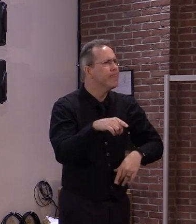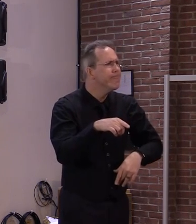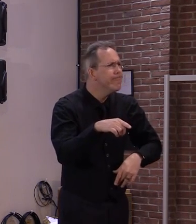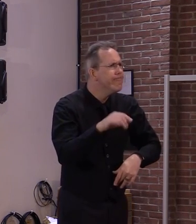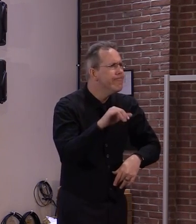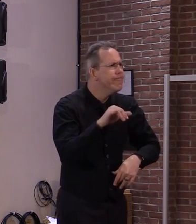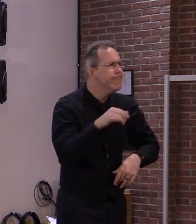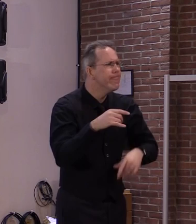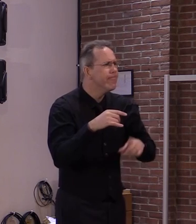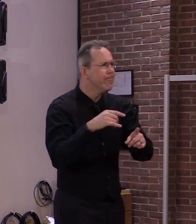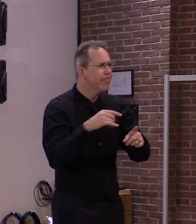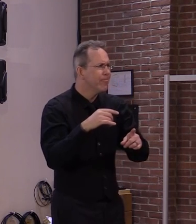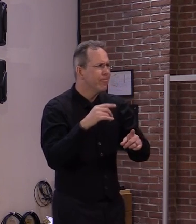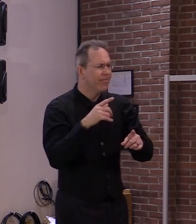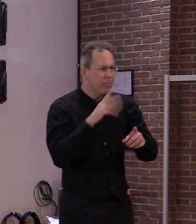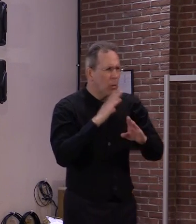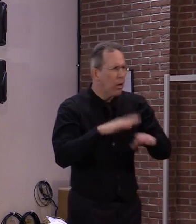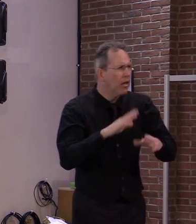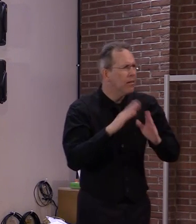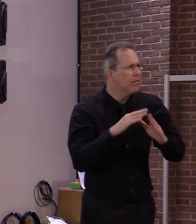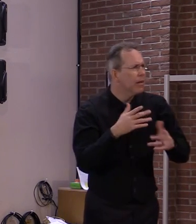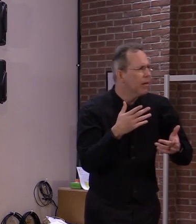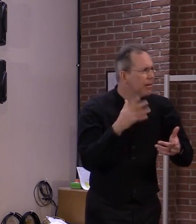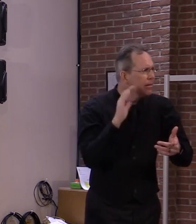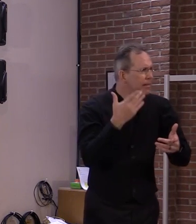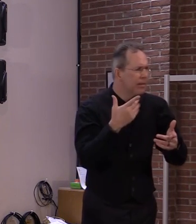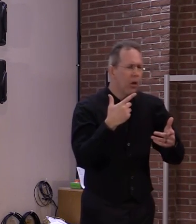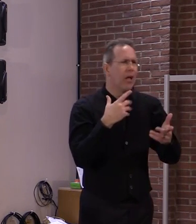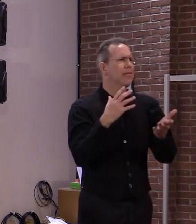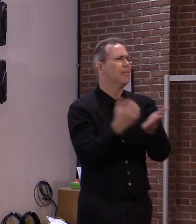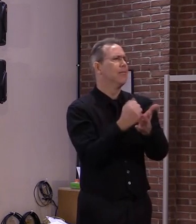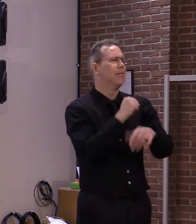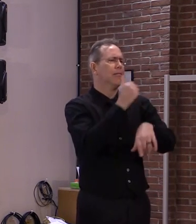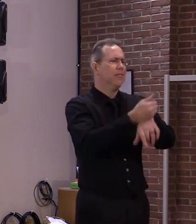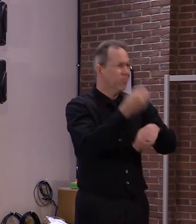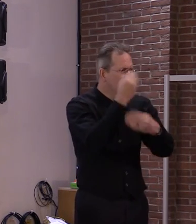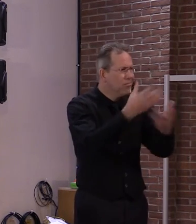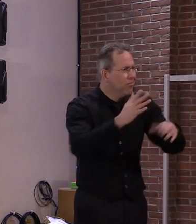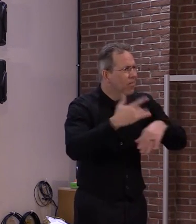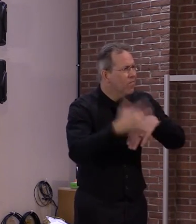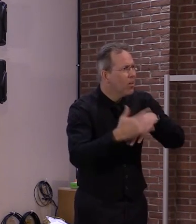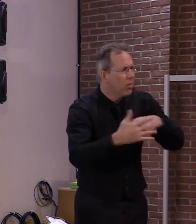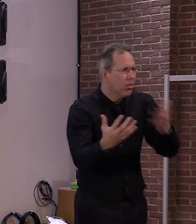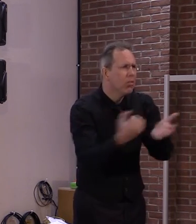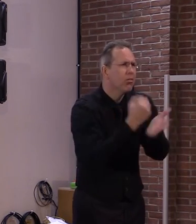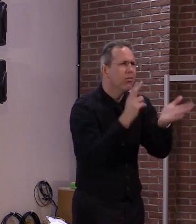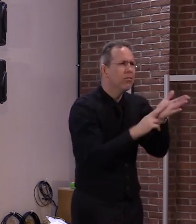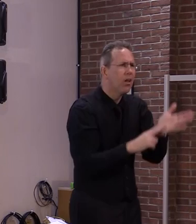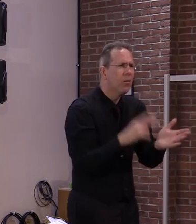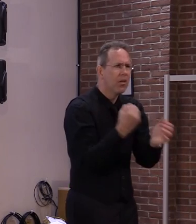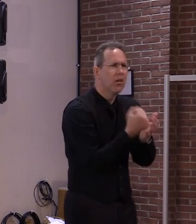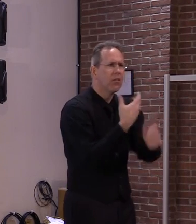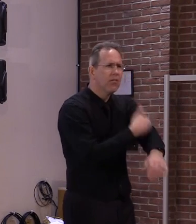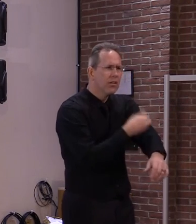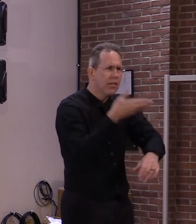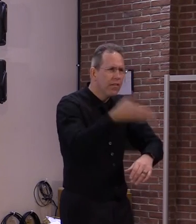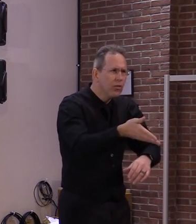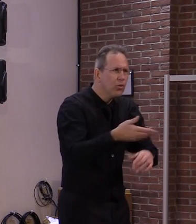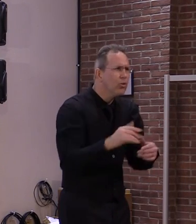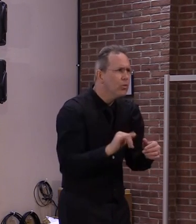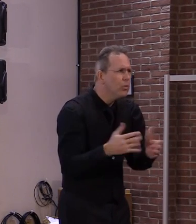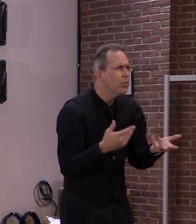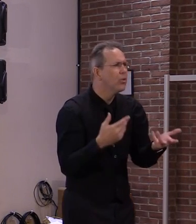I think when we start getting to 65, a larger group now, you'll start seeing those fill up